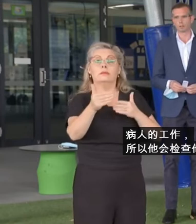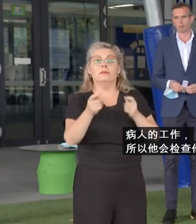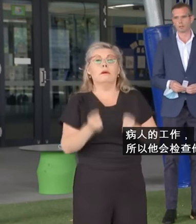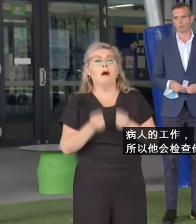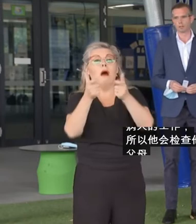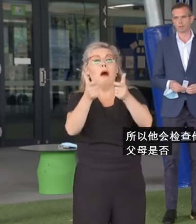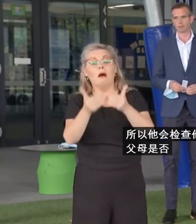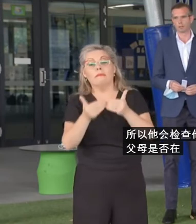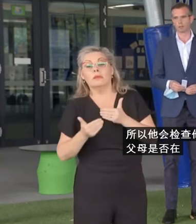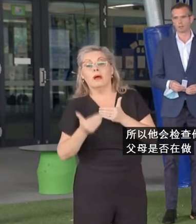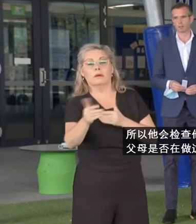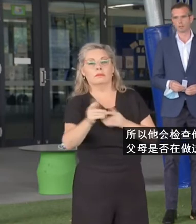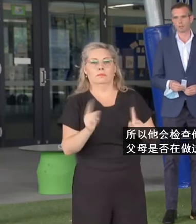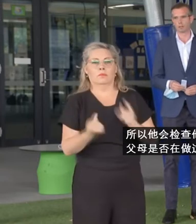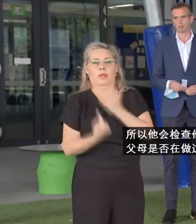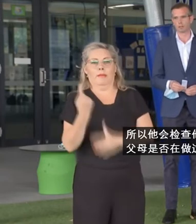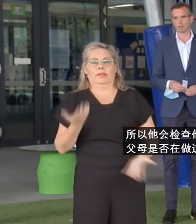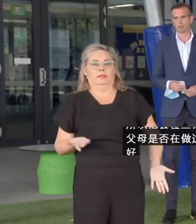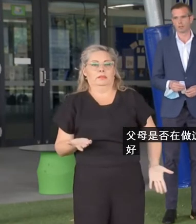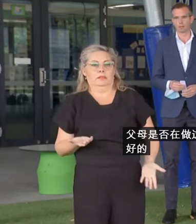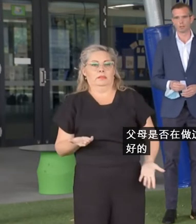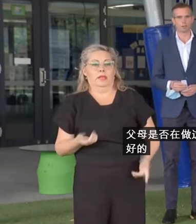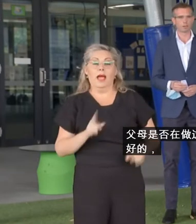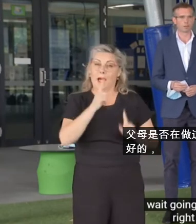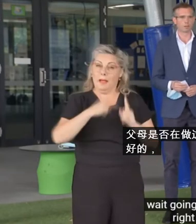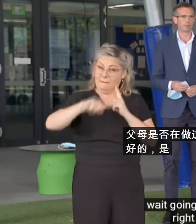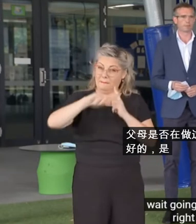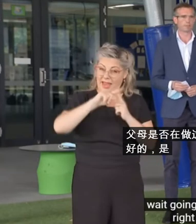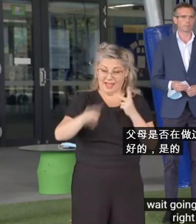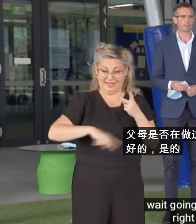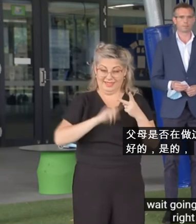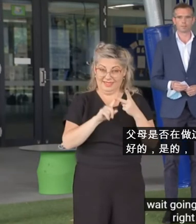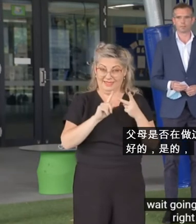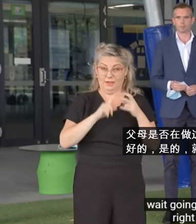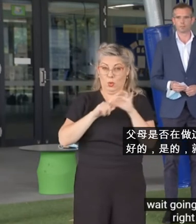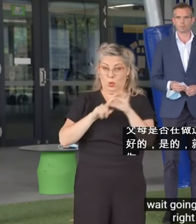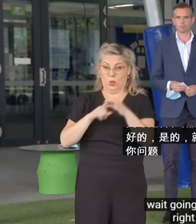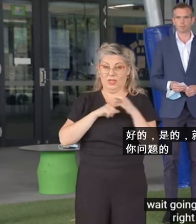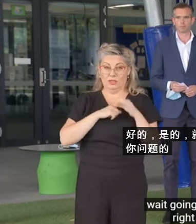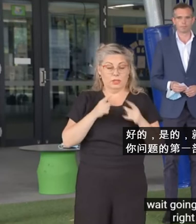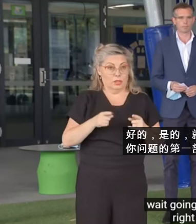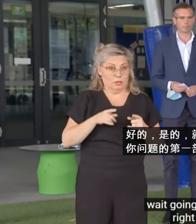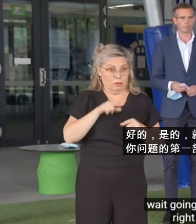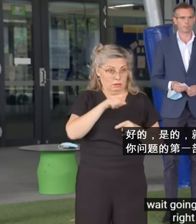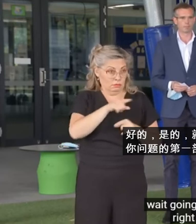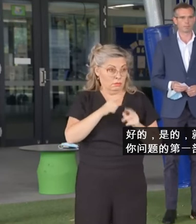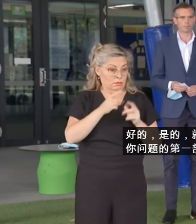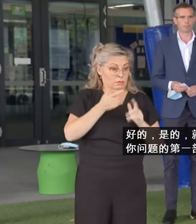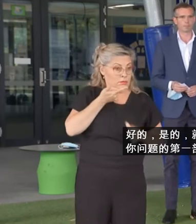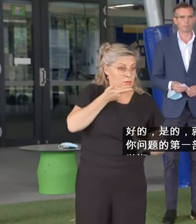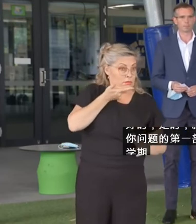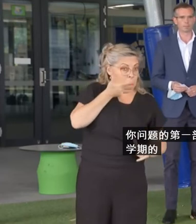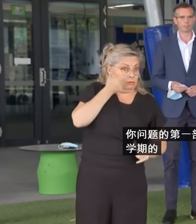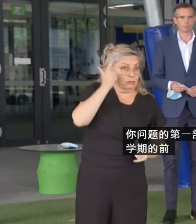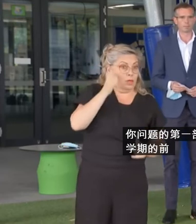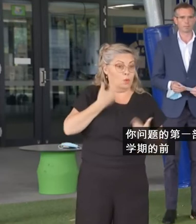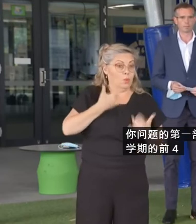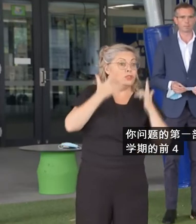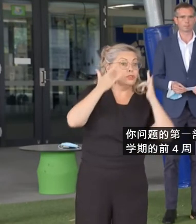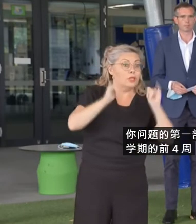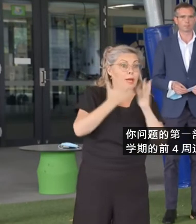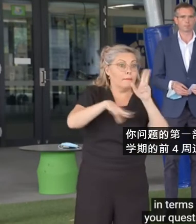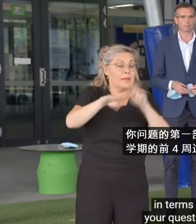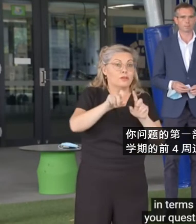be checking that parents are doing these rapid antigen tests? Yeah, so in terms of the first part of your question, the plan is to do this